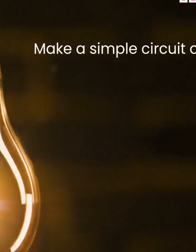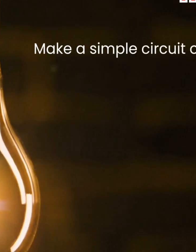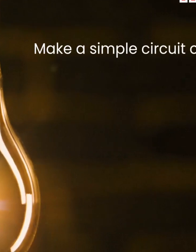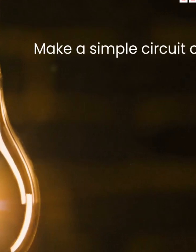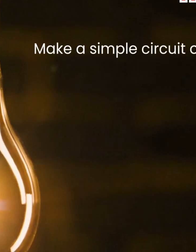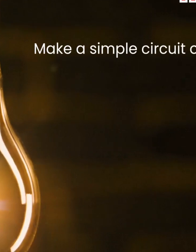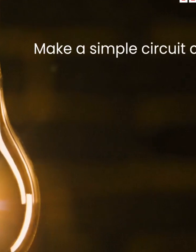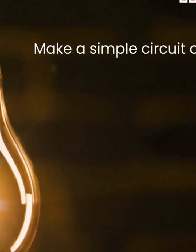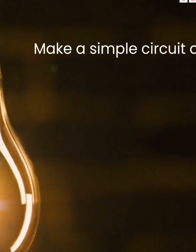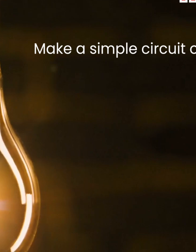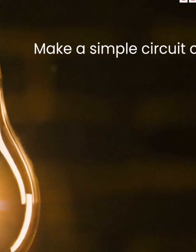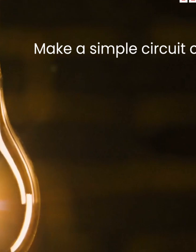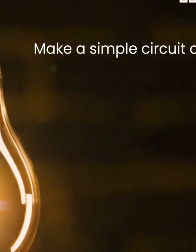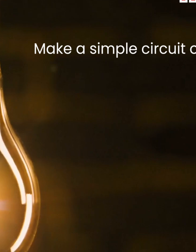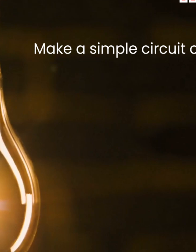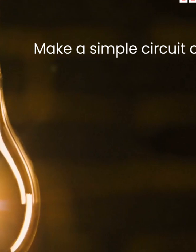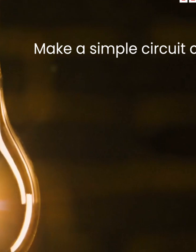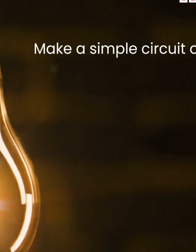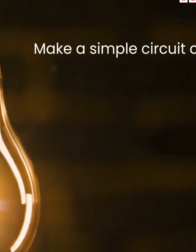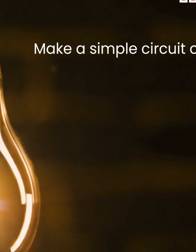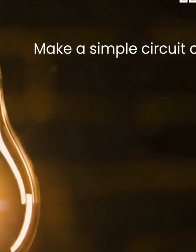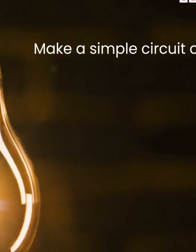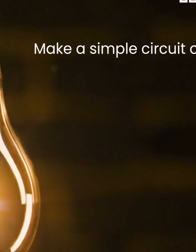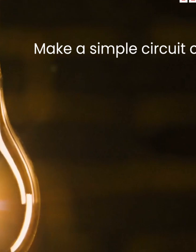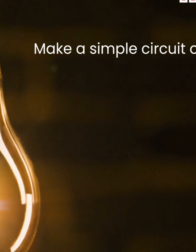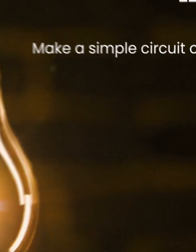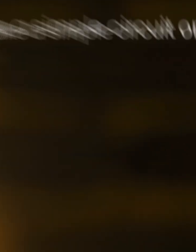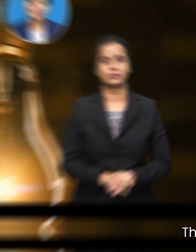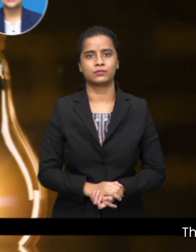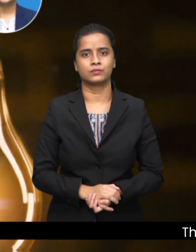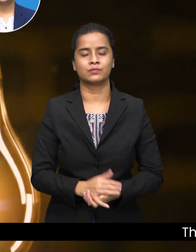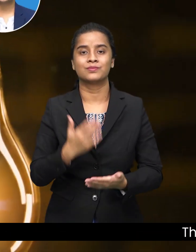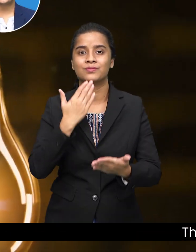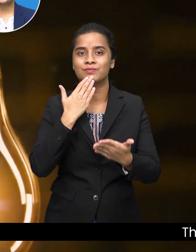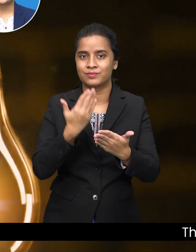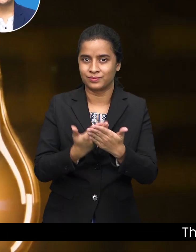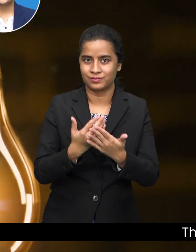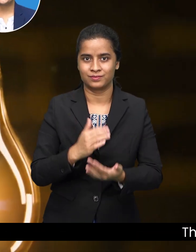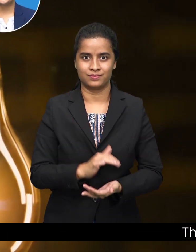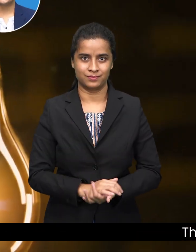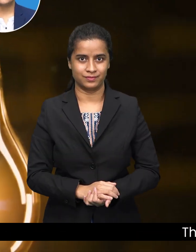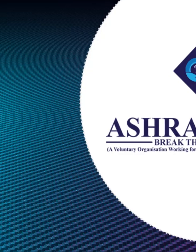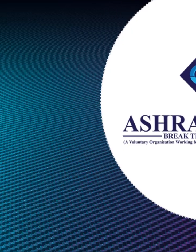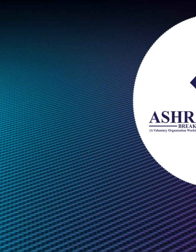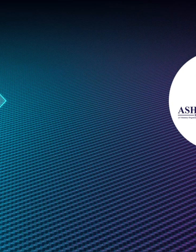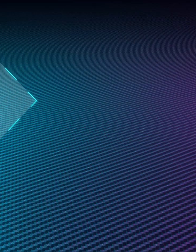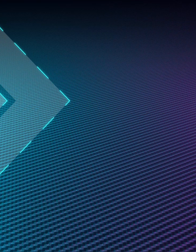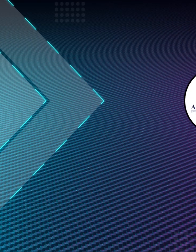Thank you.